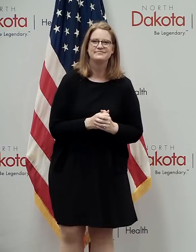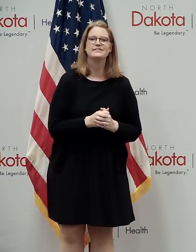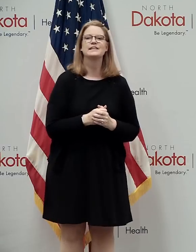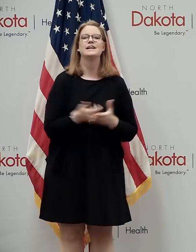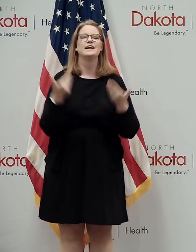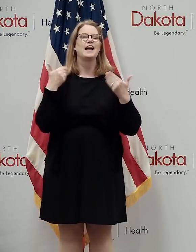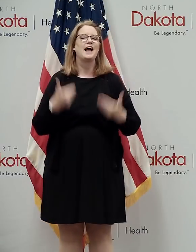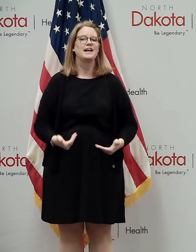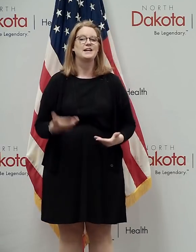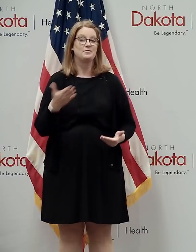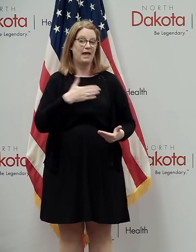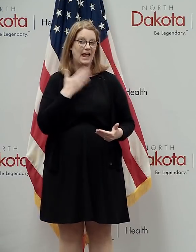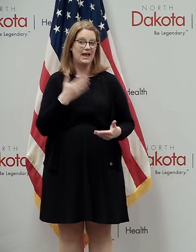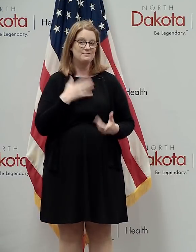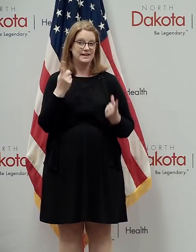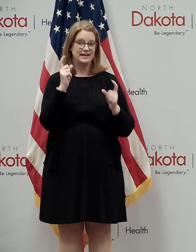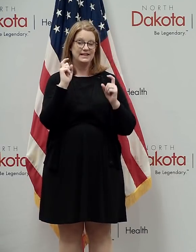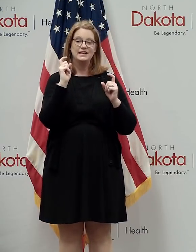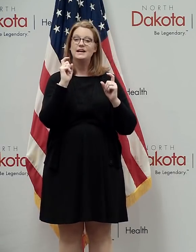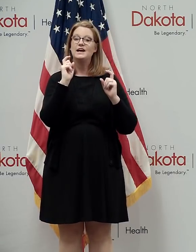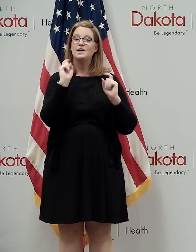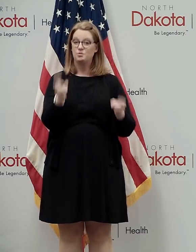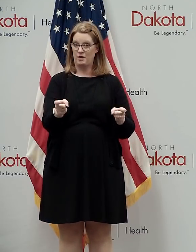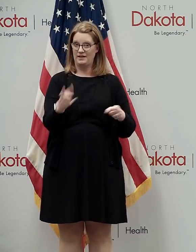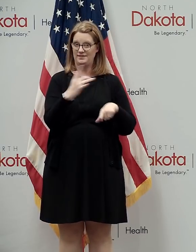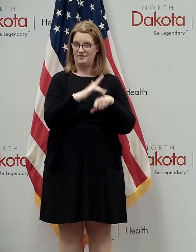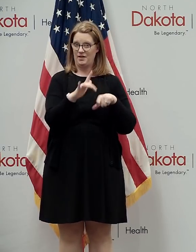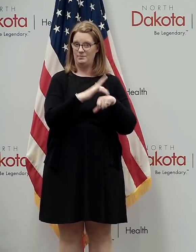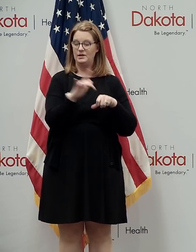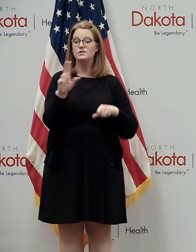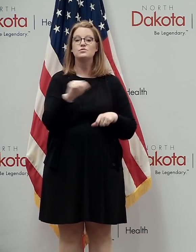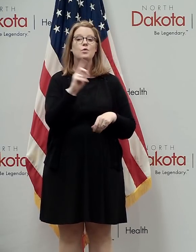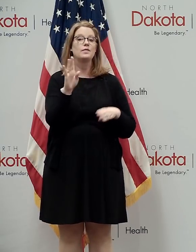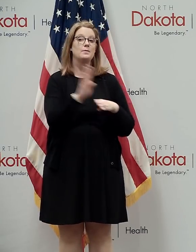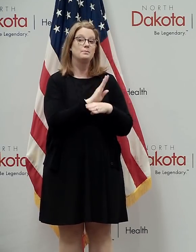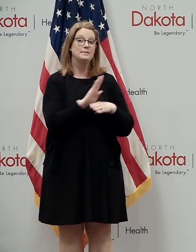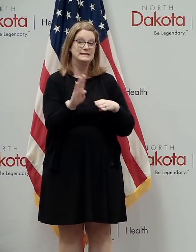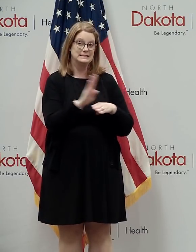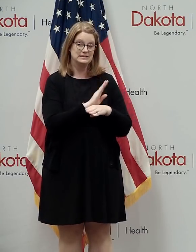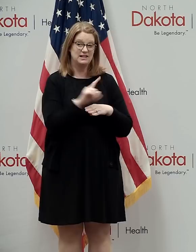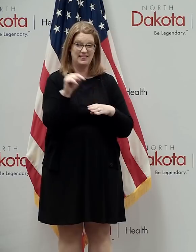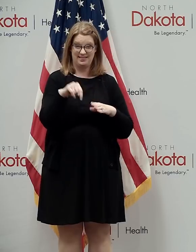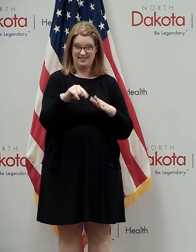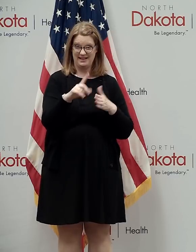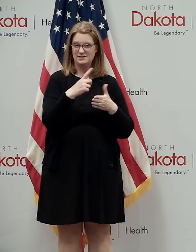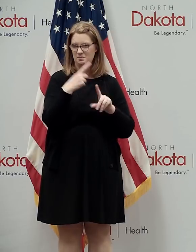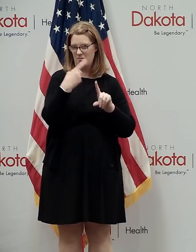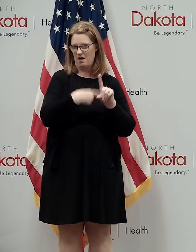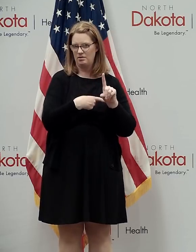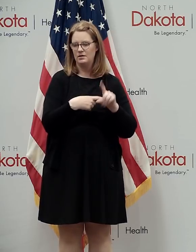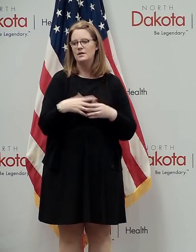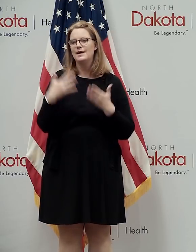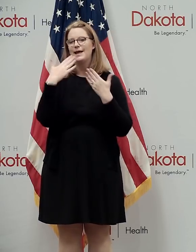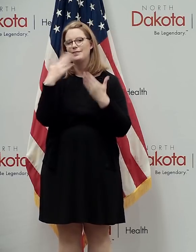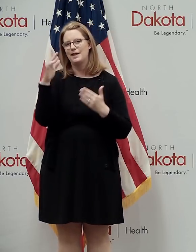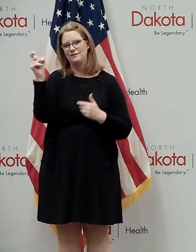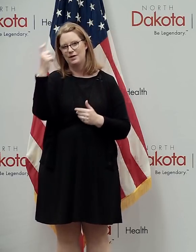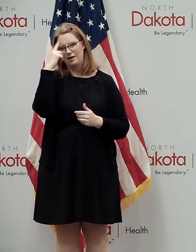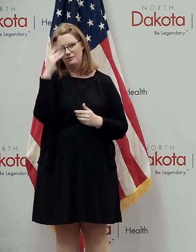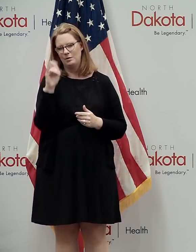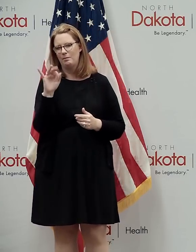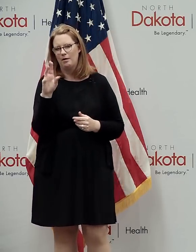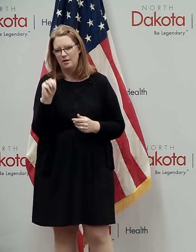I am pleased to announce a grant that will be available to North Dakota businesses later this month, and thank you, Governor Burgum, for that